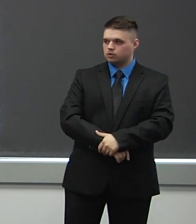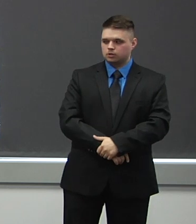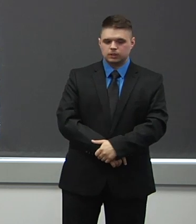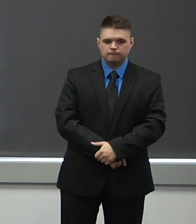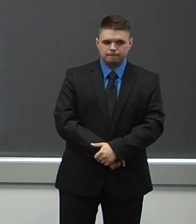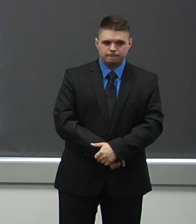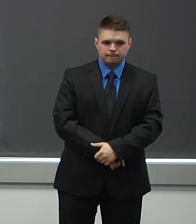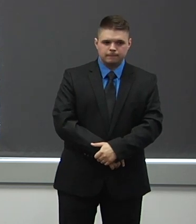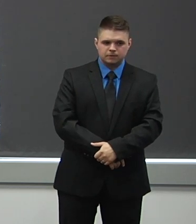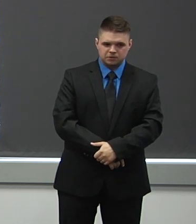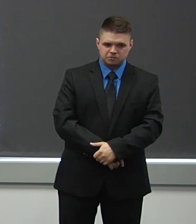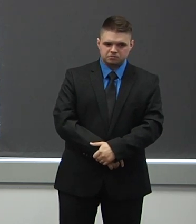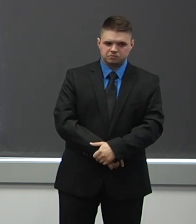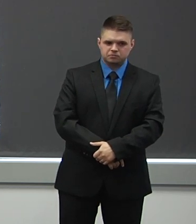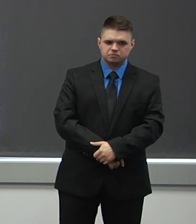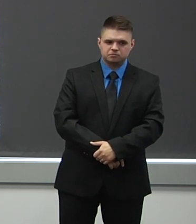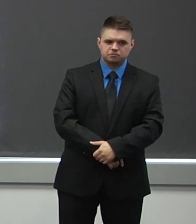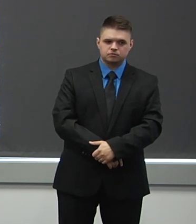How about the Oregonian?